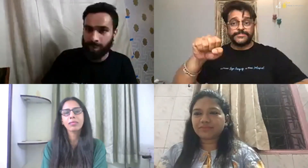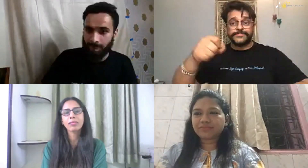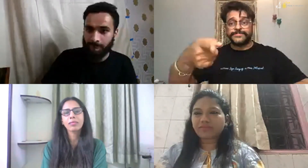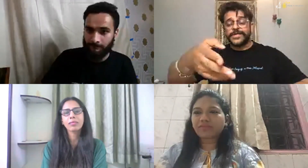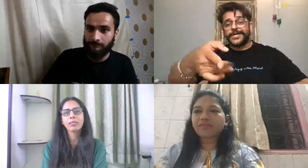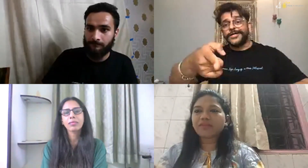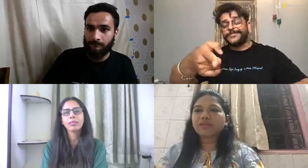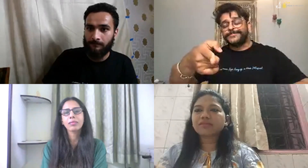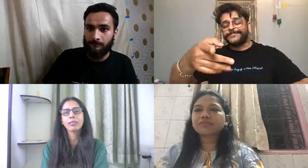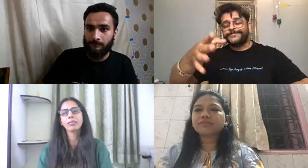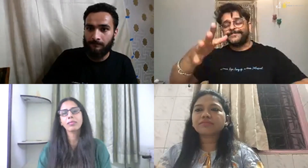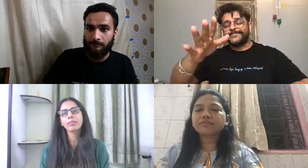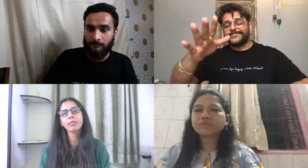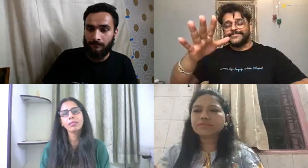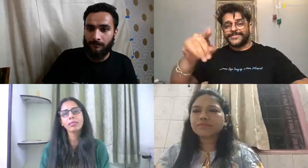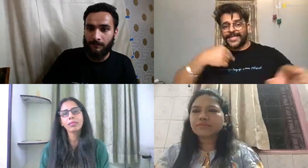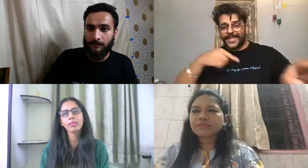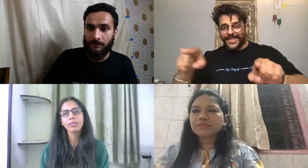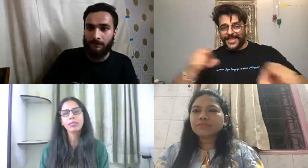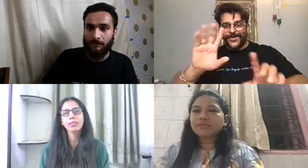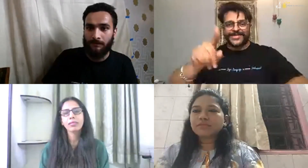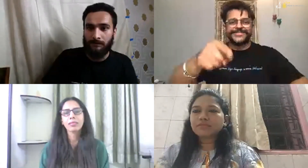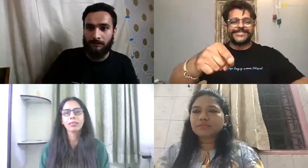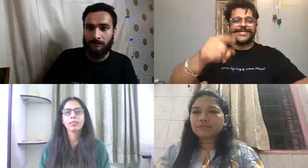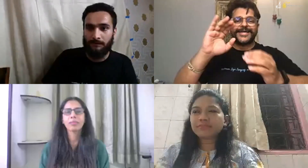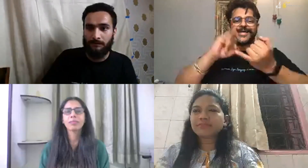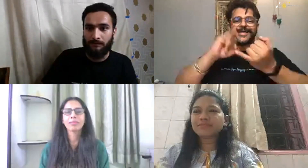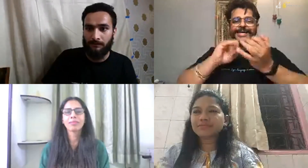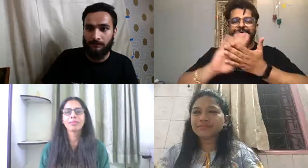Yeah, I'll ask questions now, Dr. Alam here.